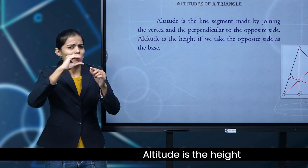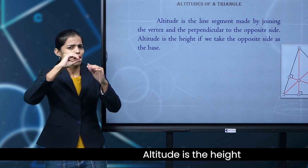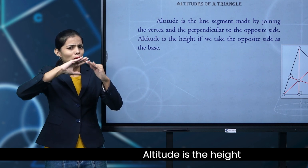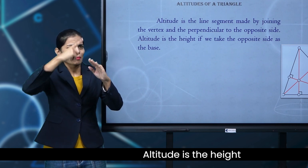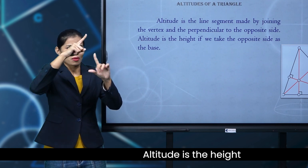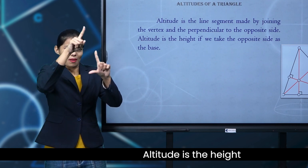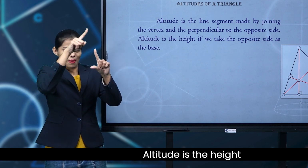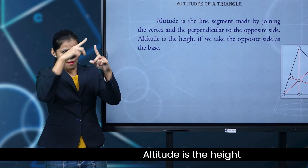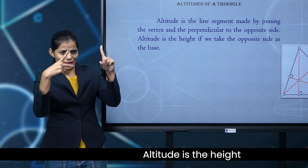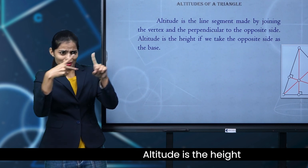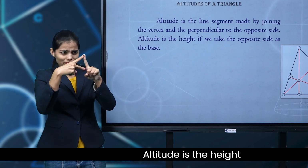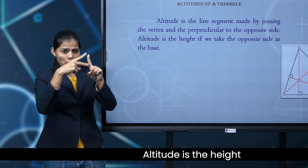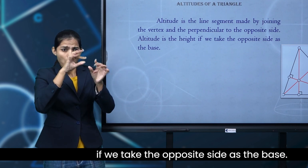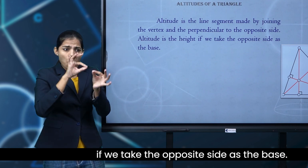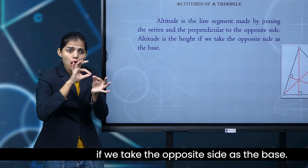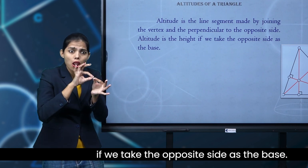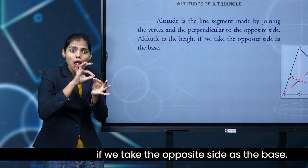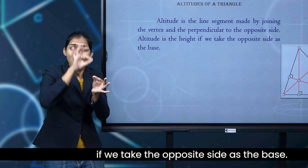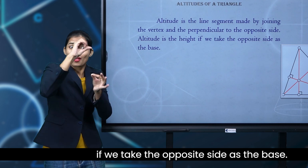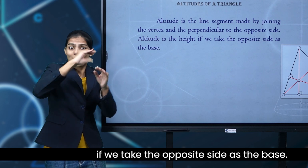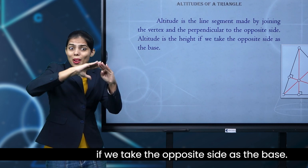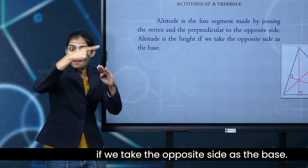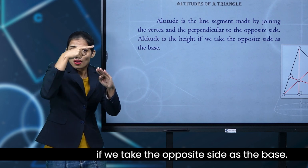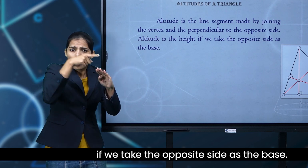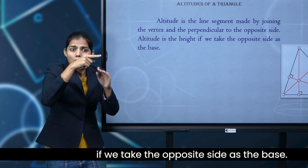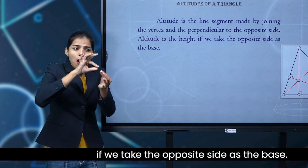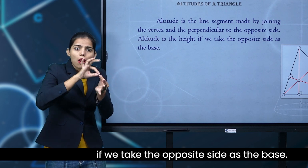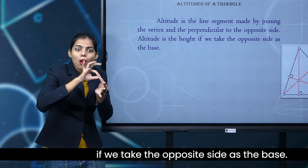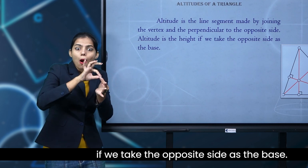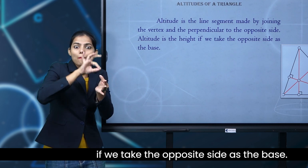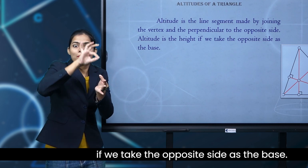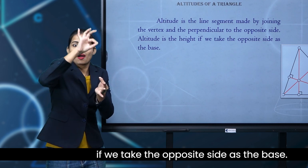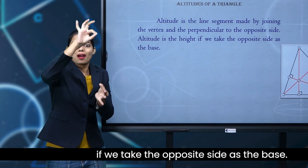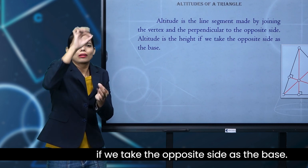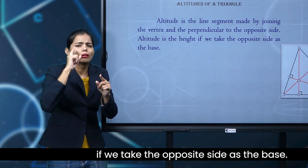Altitude is the height if we take the opposite side as the base.